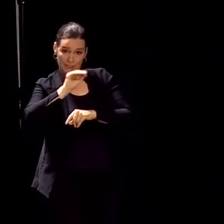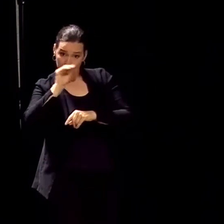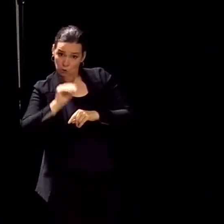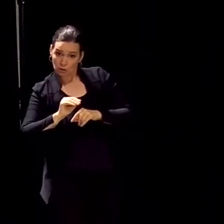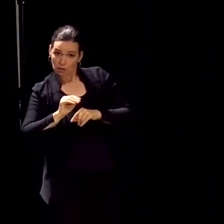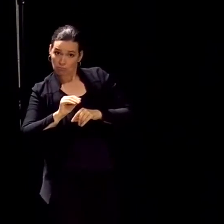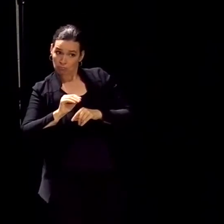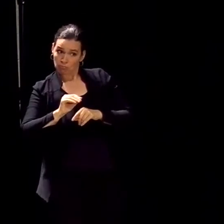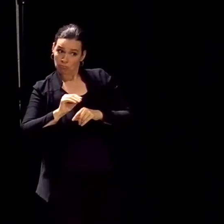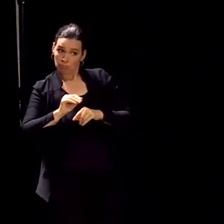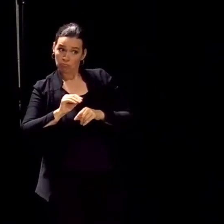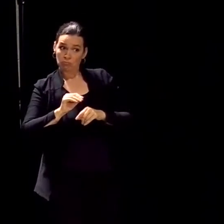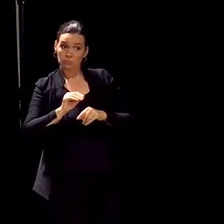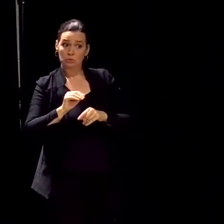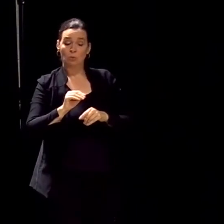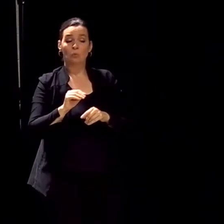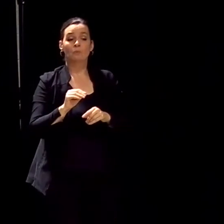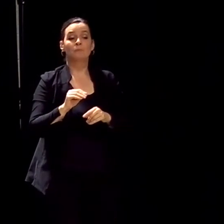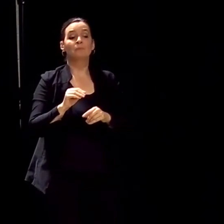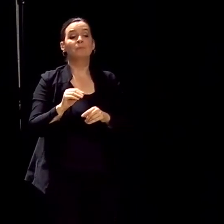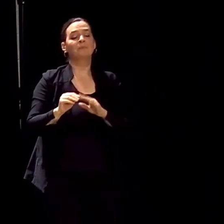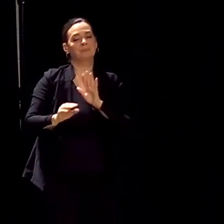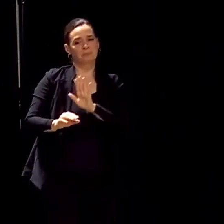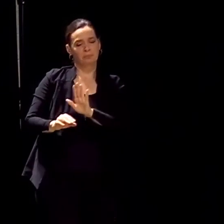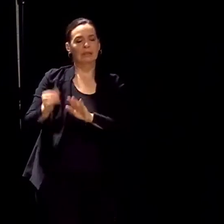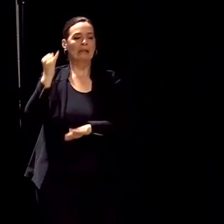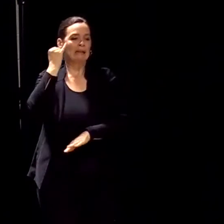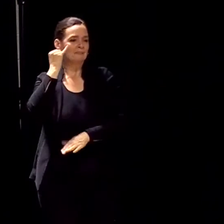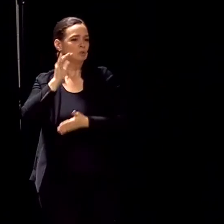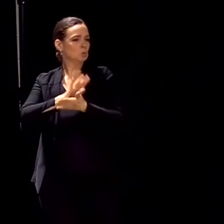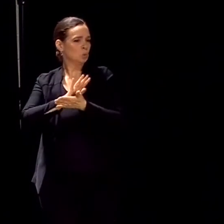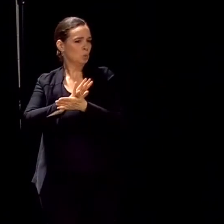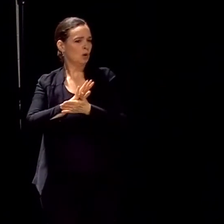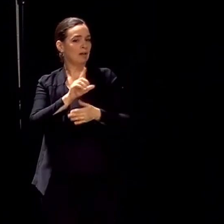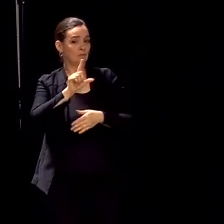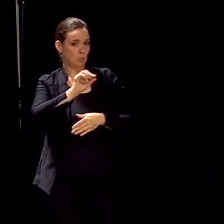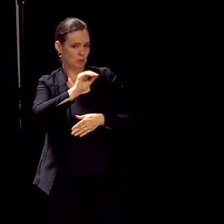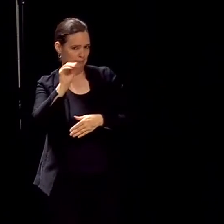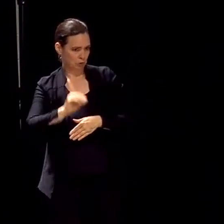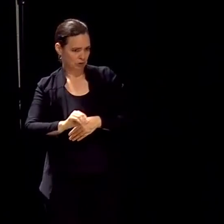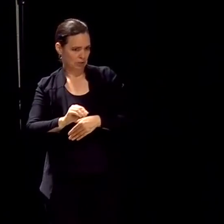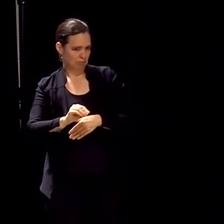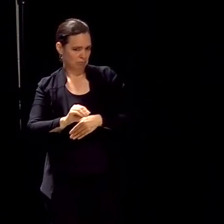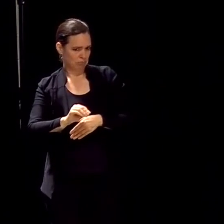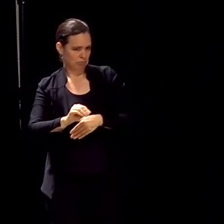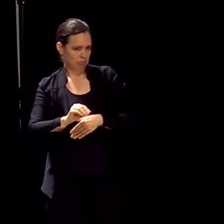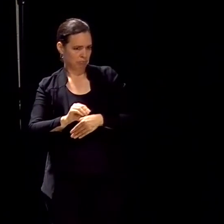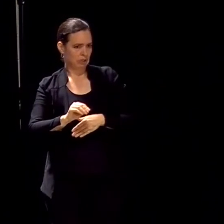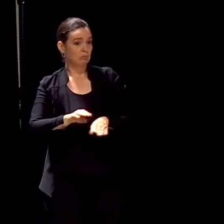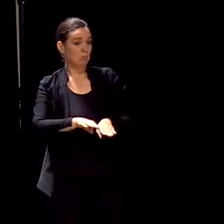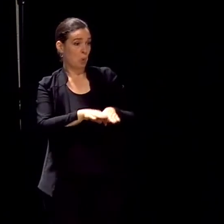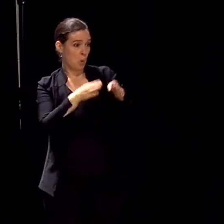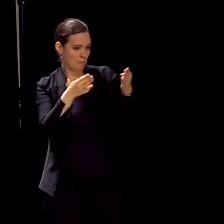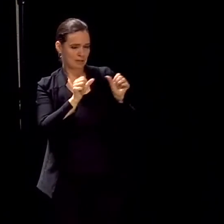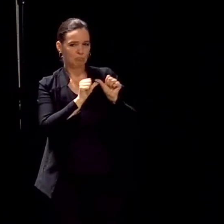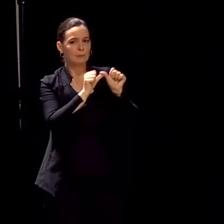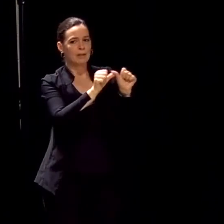until they can meet the 20% in a week. So, again, I don't think we're going to see